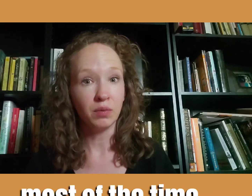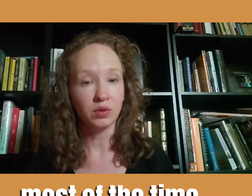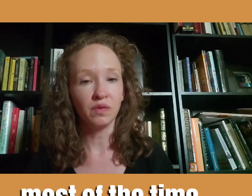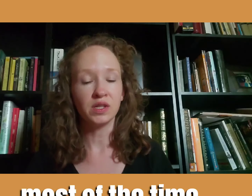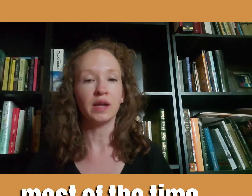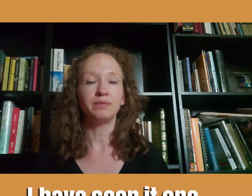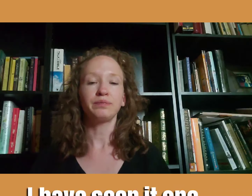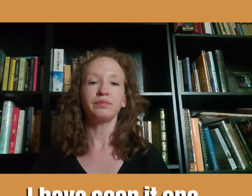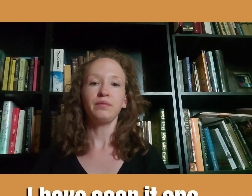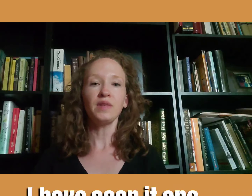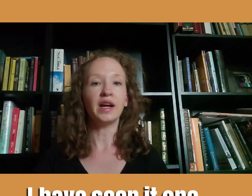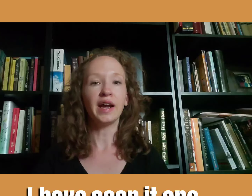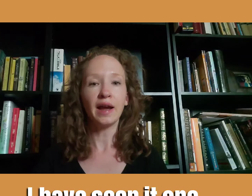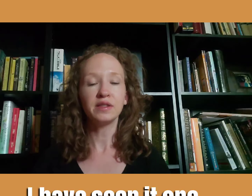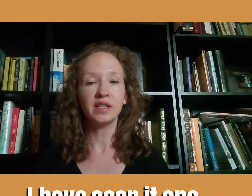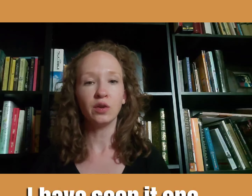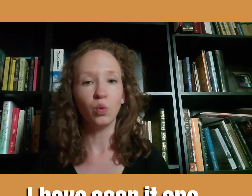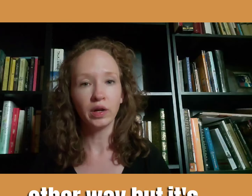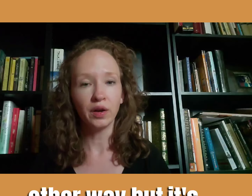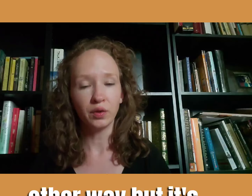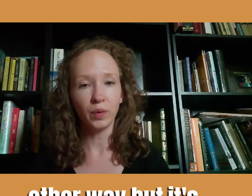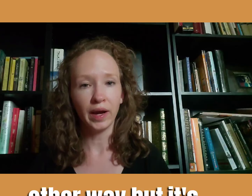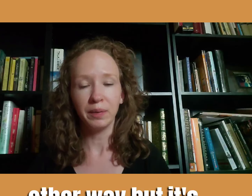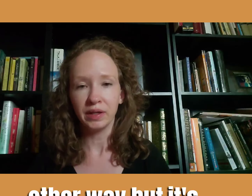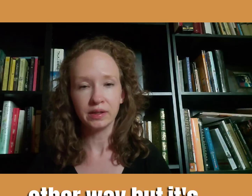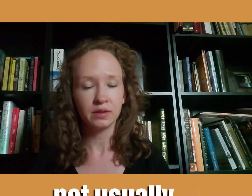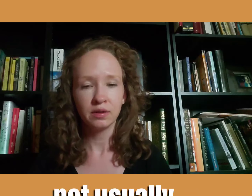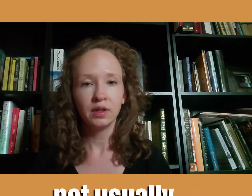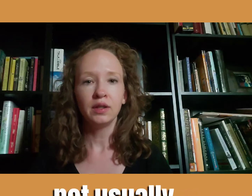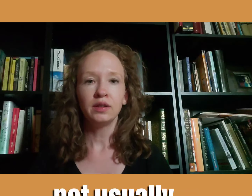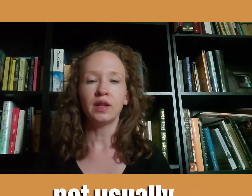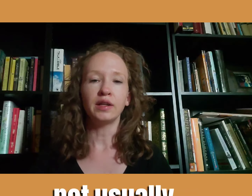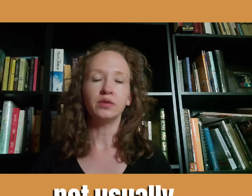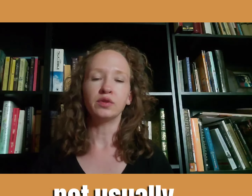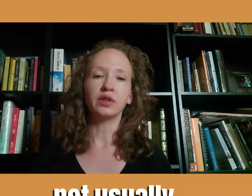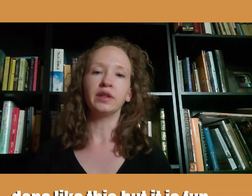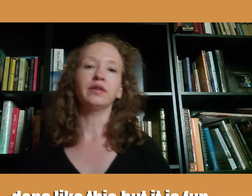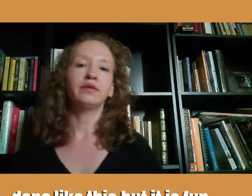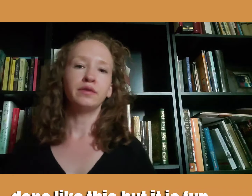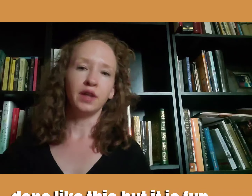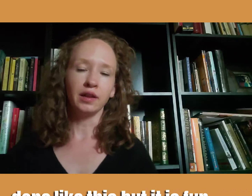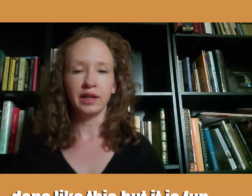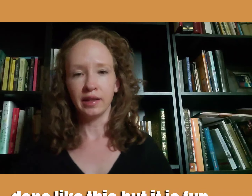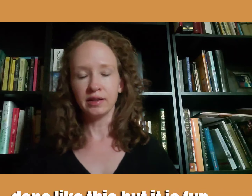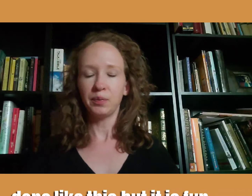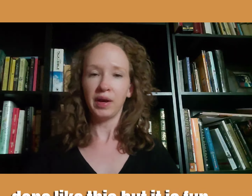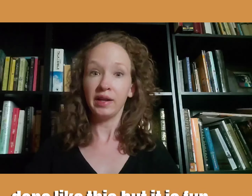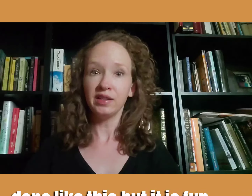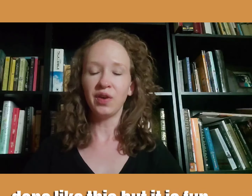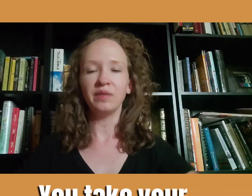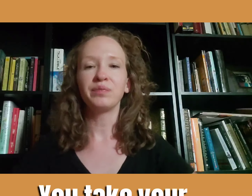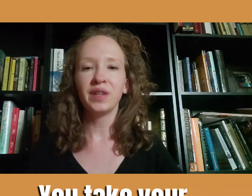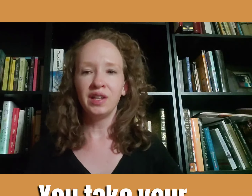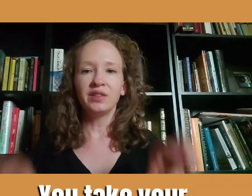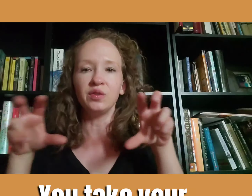most of the time I have seen it one other way but it's not usually done like this but it is fun so you